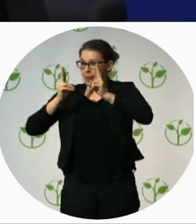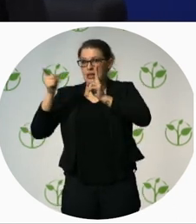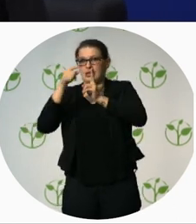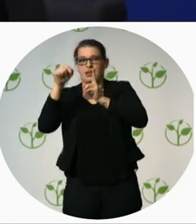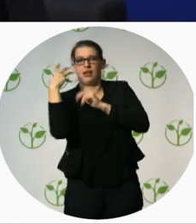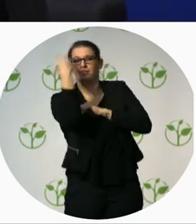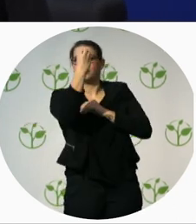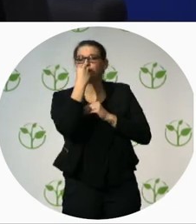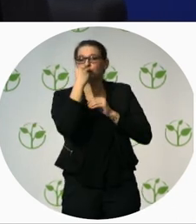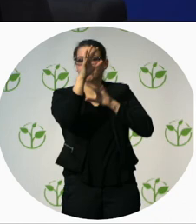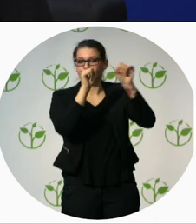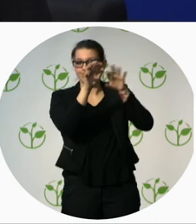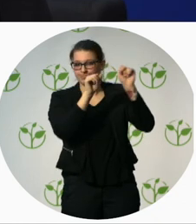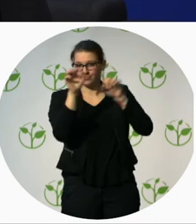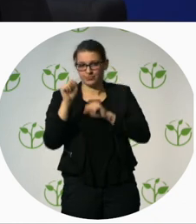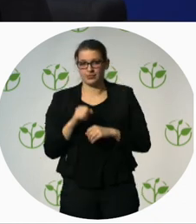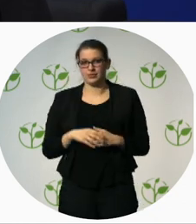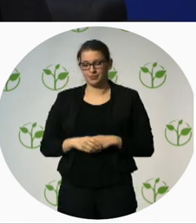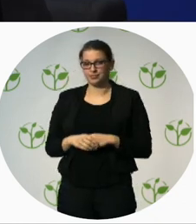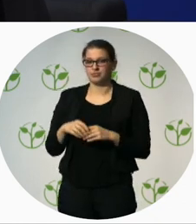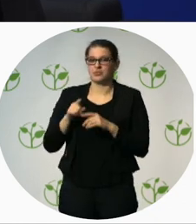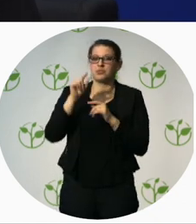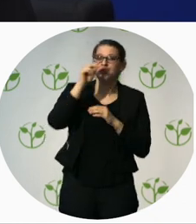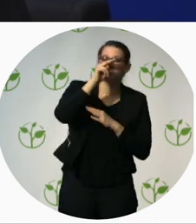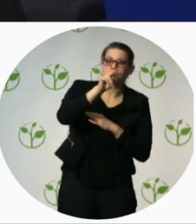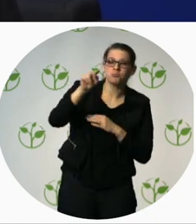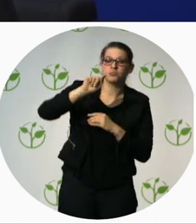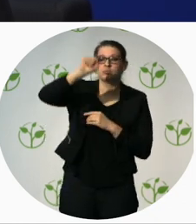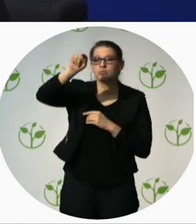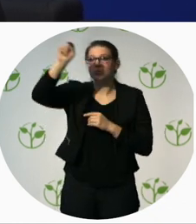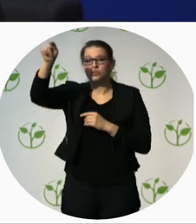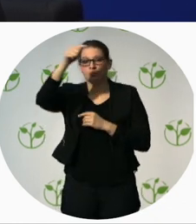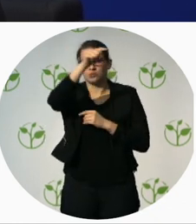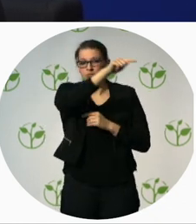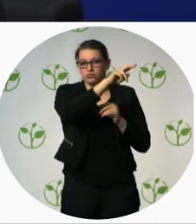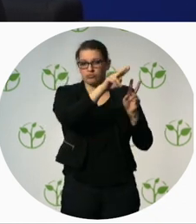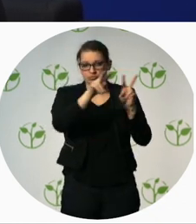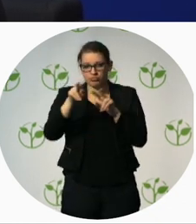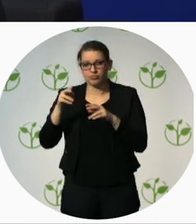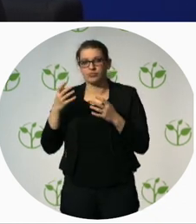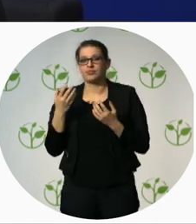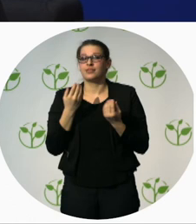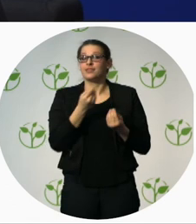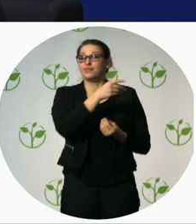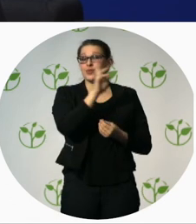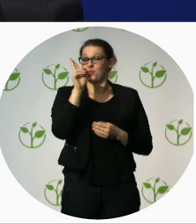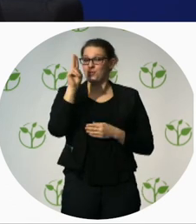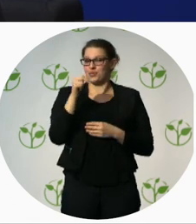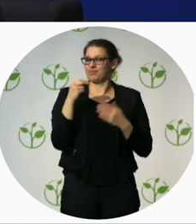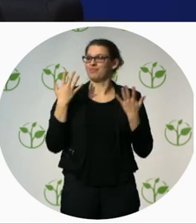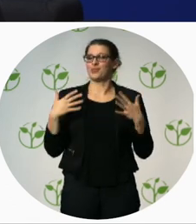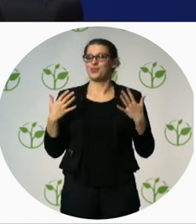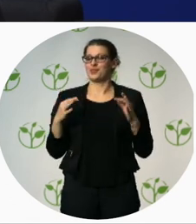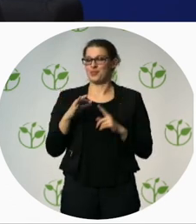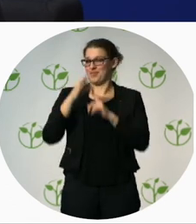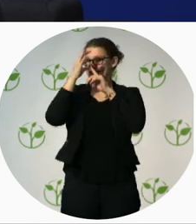special gift that Martin Essel is giving the UN today, which is really, it's a really, really important moment with our relationship with the UN.